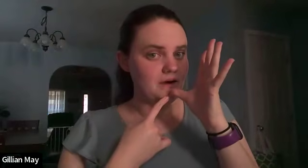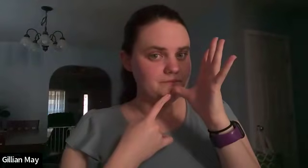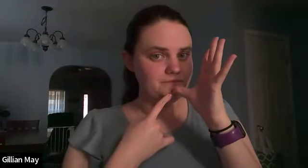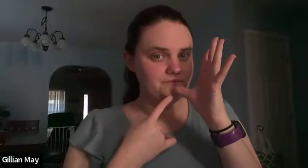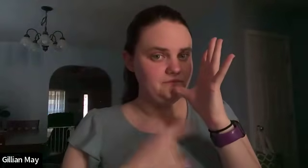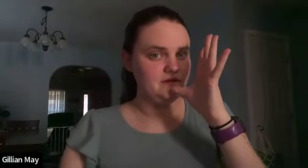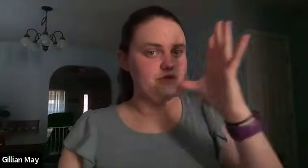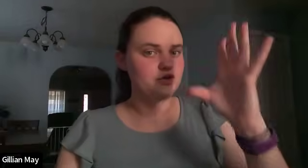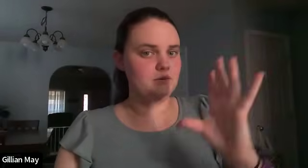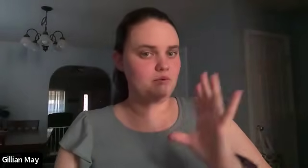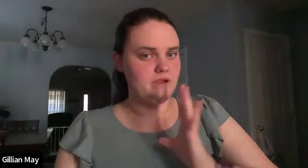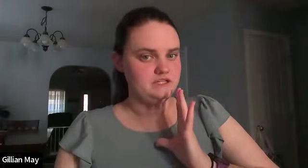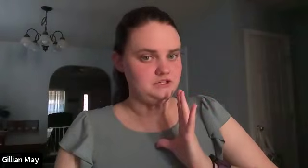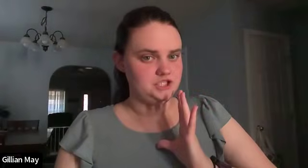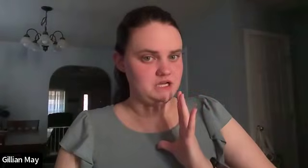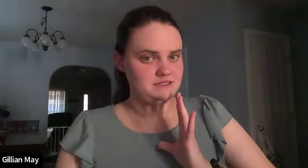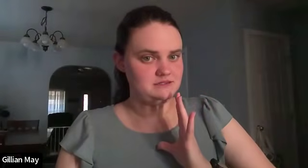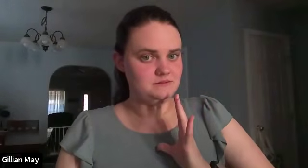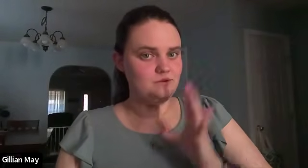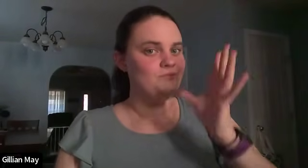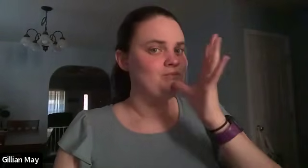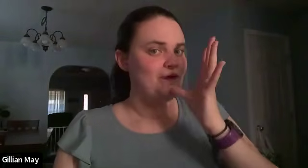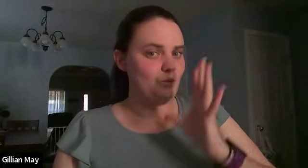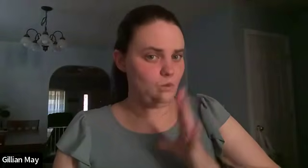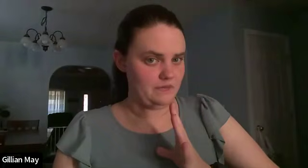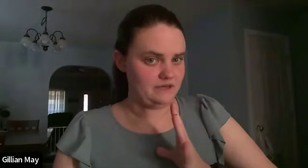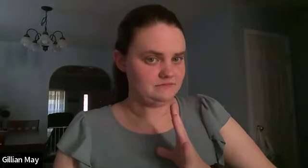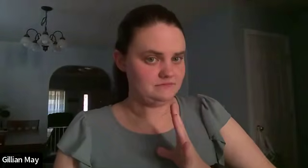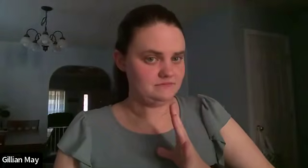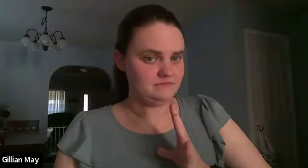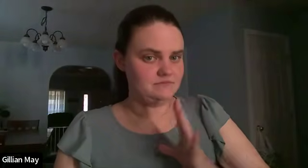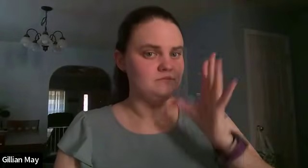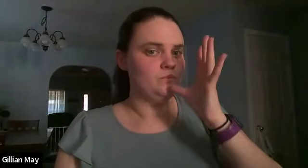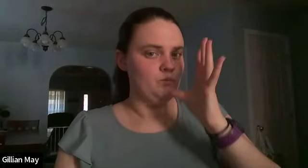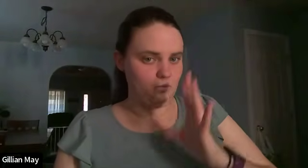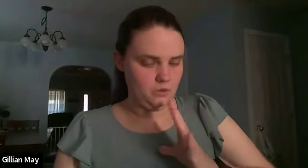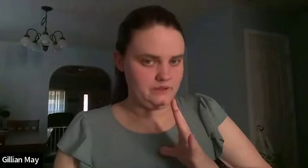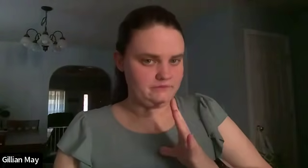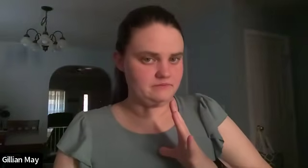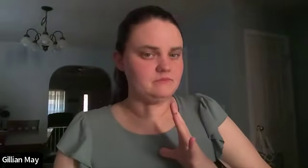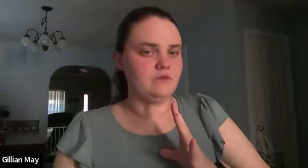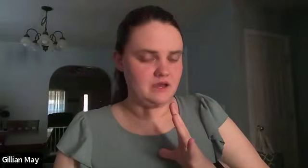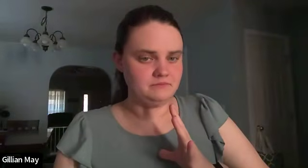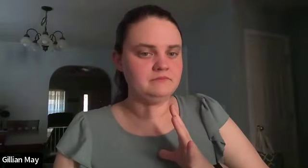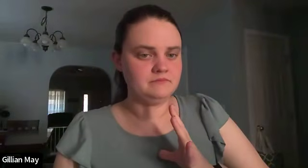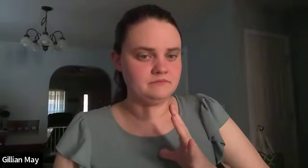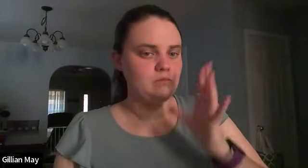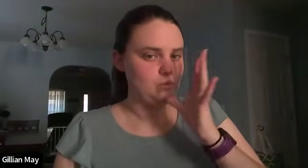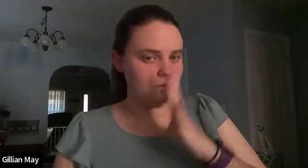mom, and then you're going to bring it to your chest. Woman, woman. Okay.